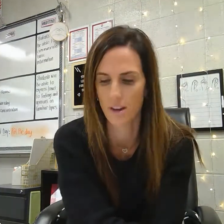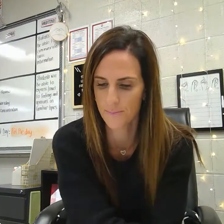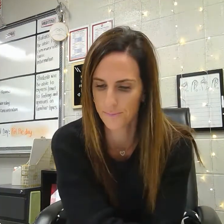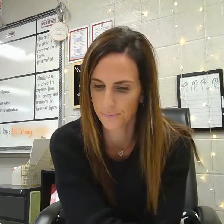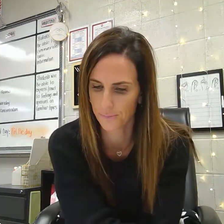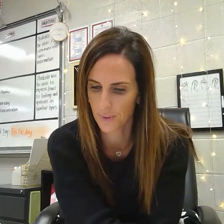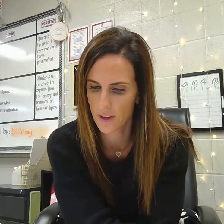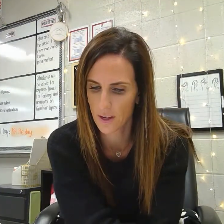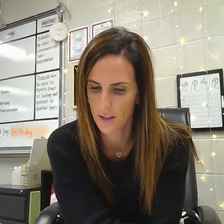okay?